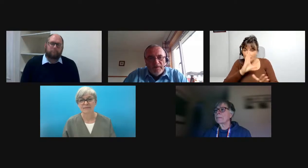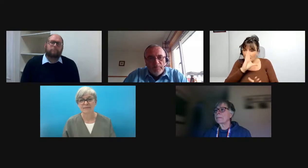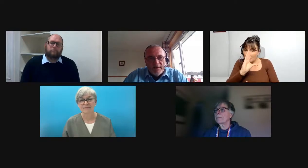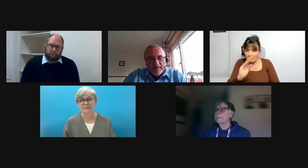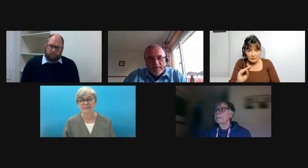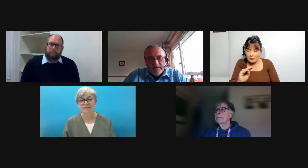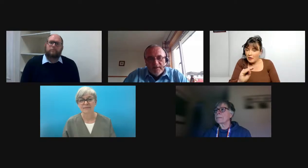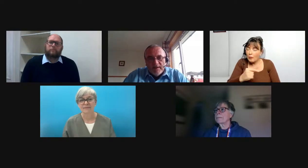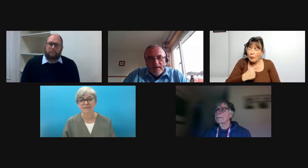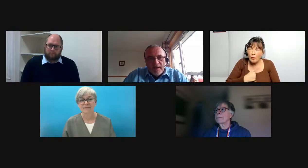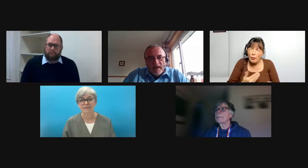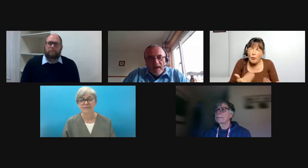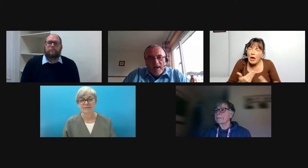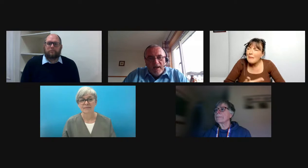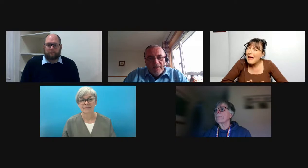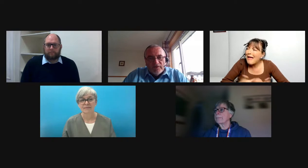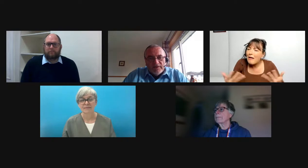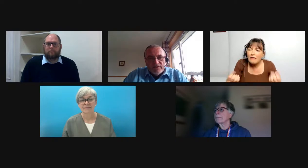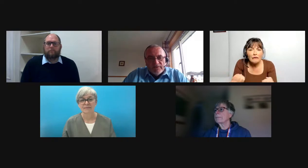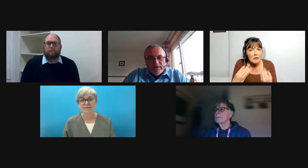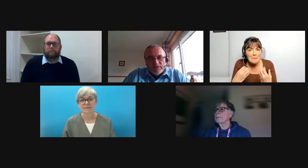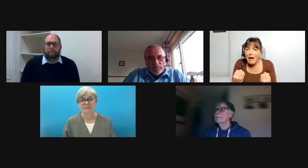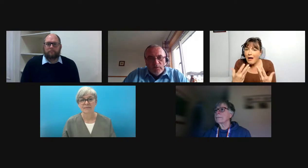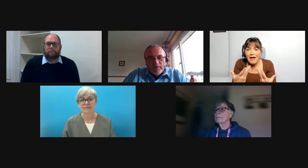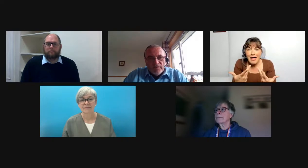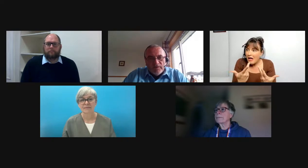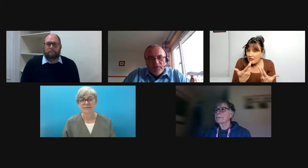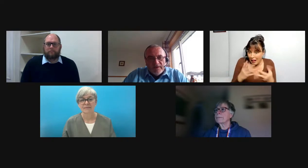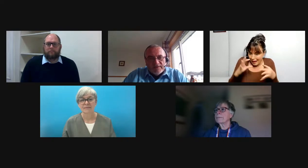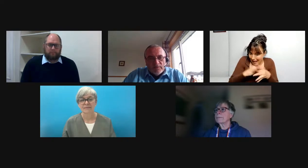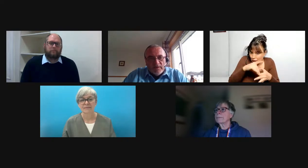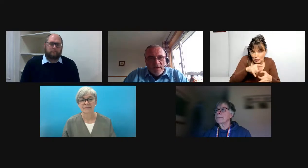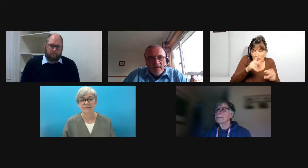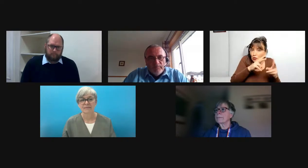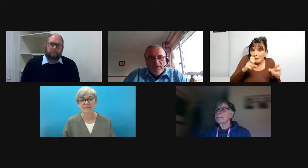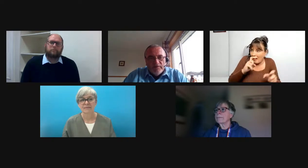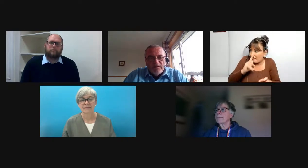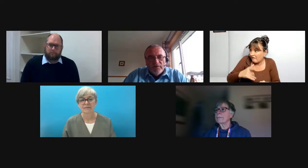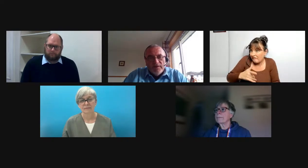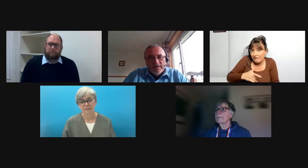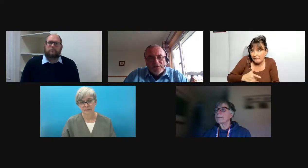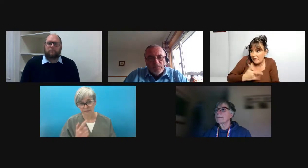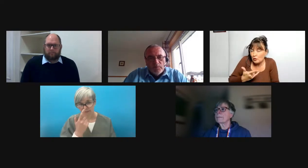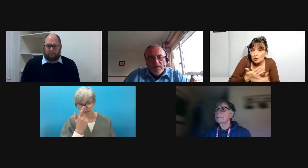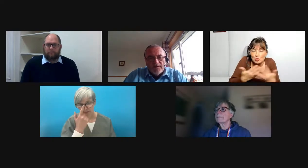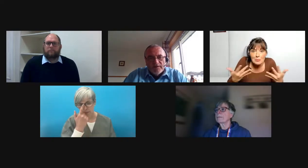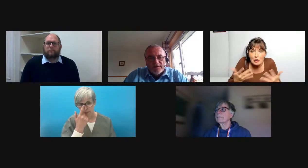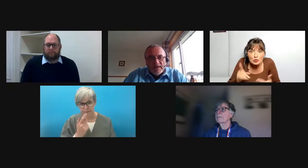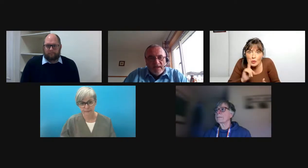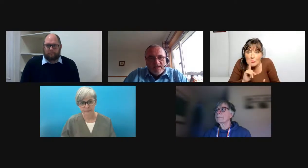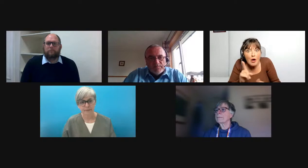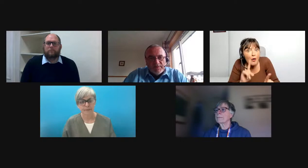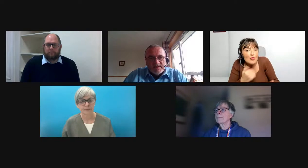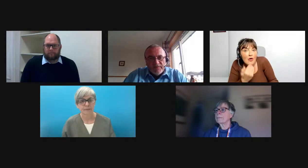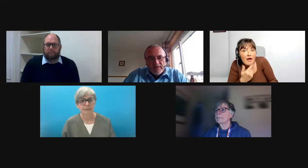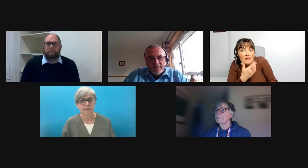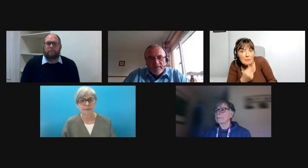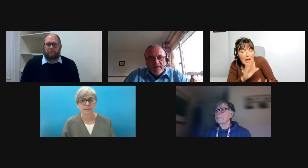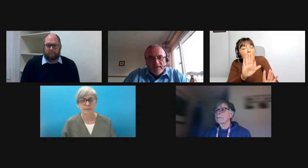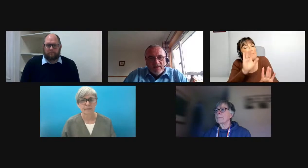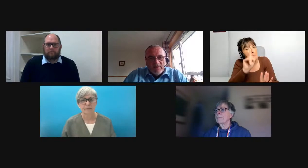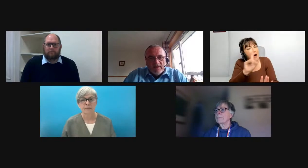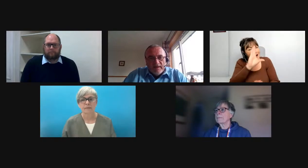all feedback in relation to this. One of the things that we have been doing is, where there's